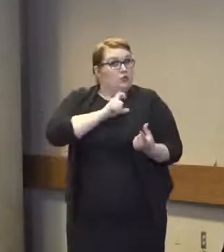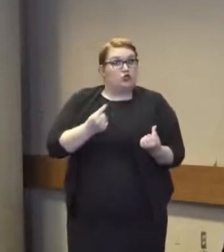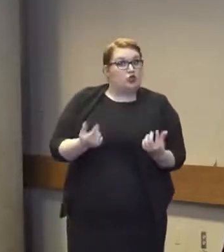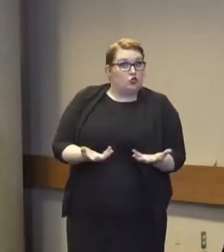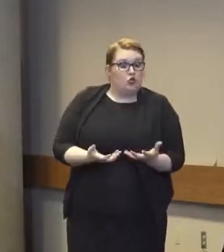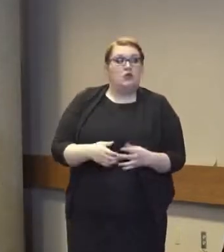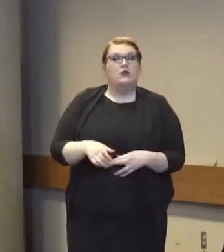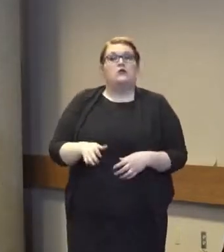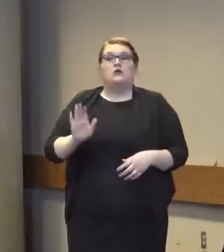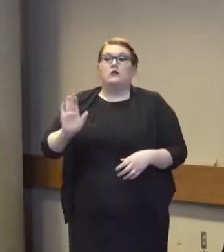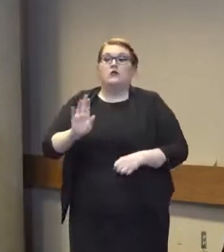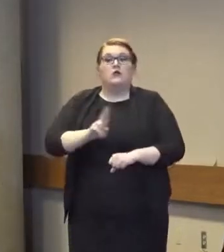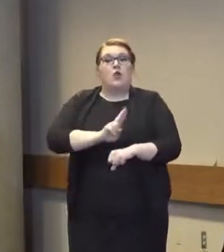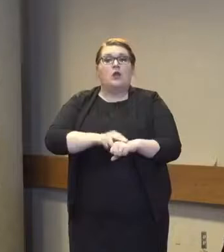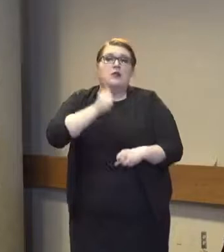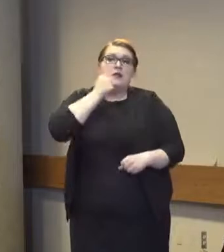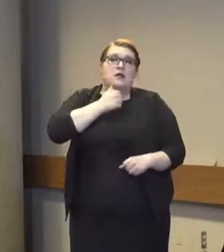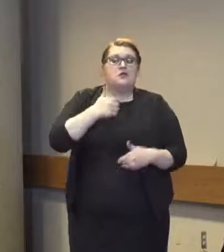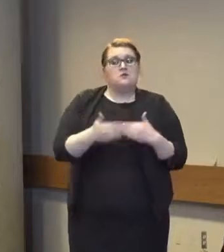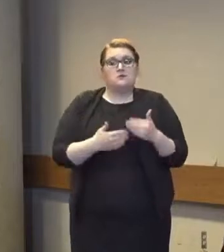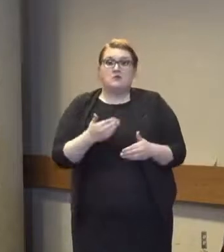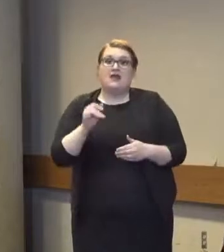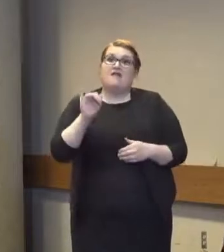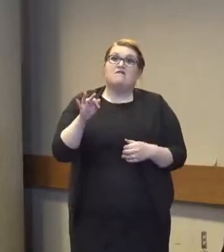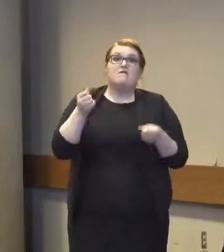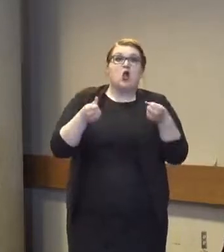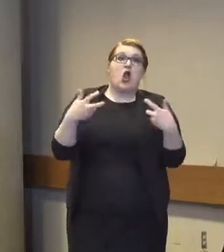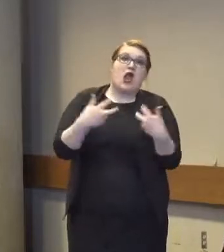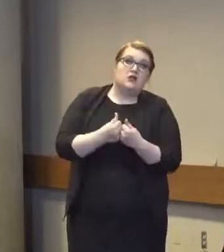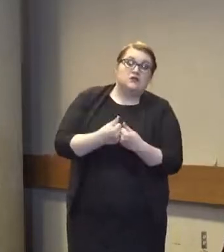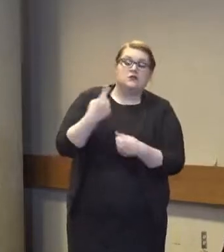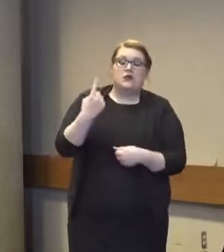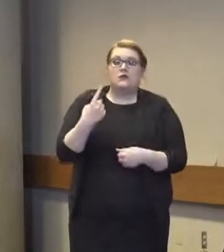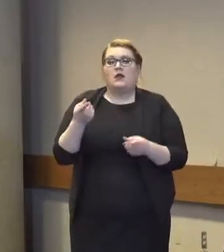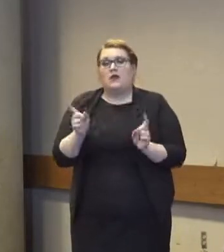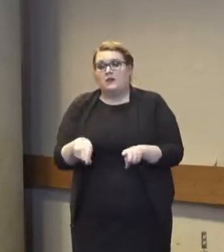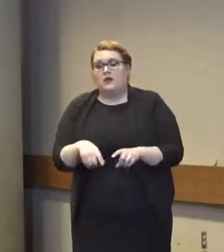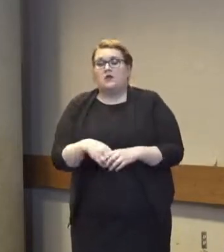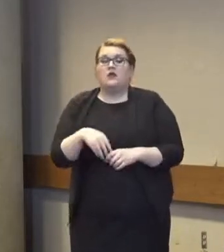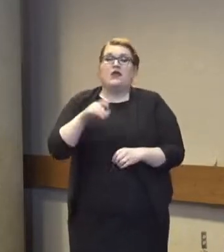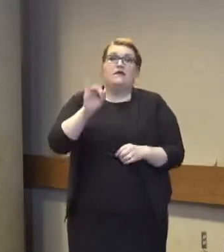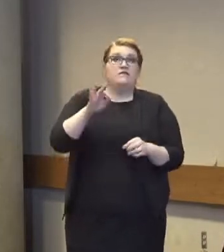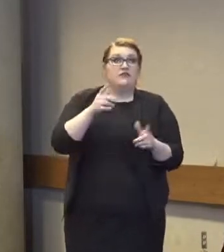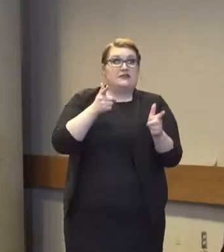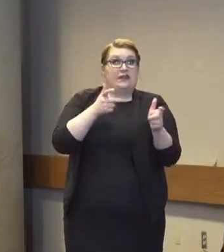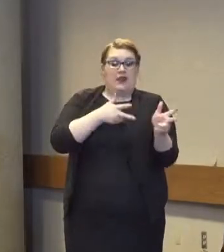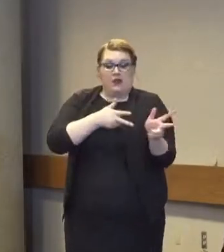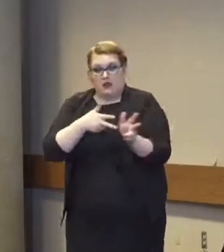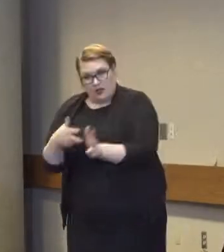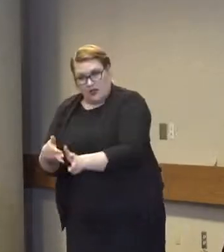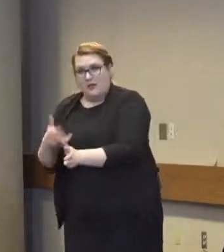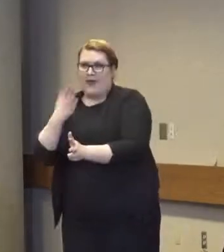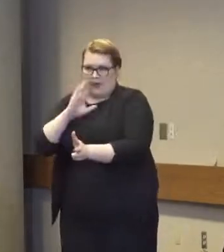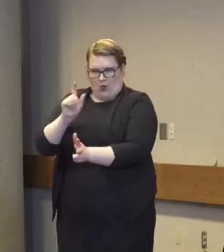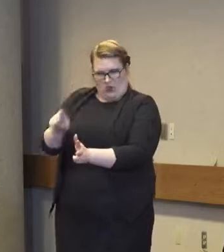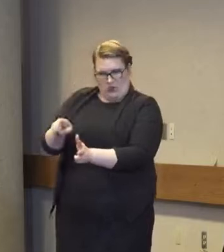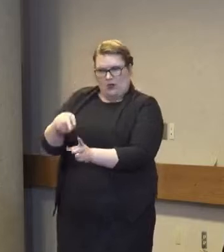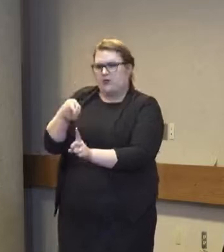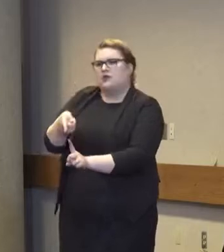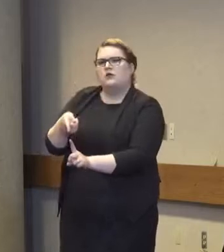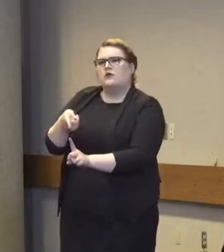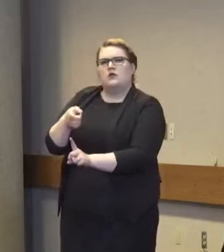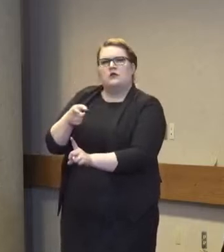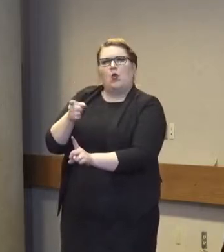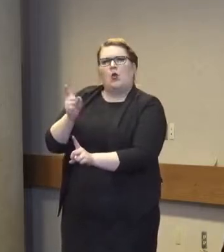course of their normal business, so if there was an automobile accident or they pulled over someone for speeding, they may ask questions about